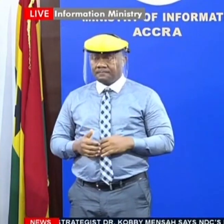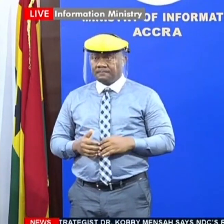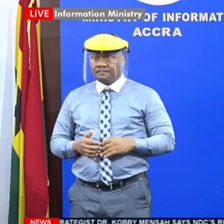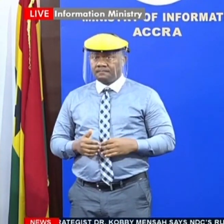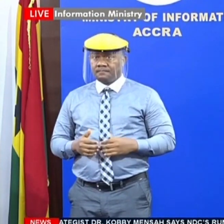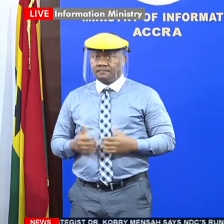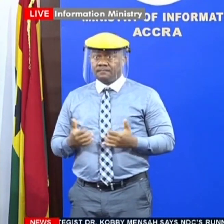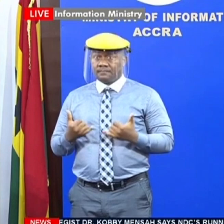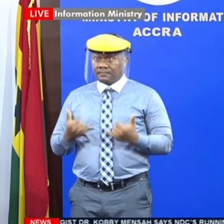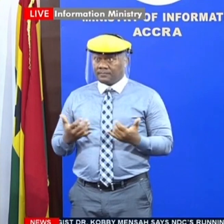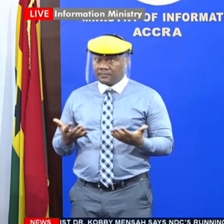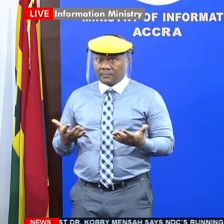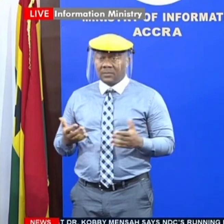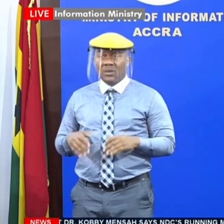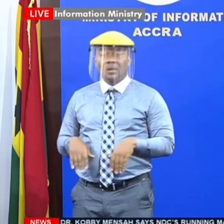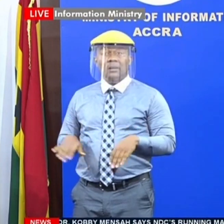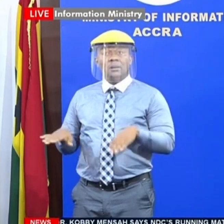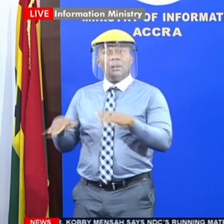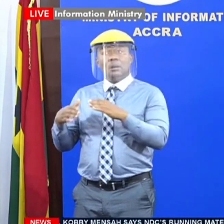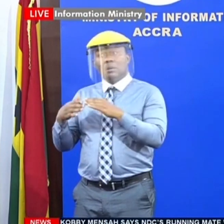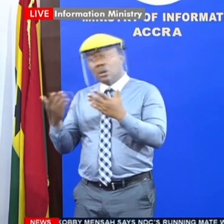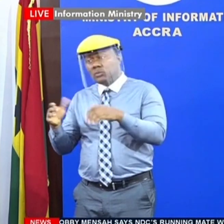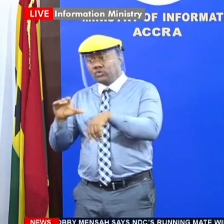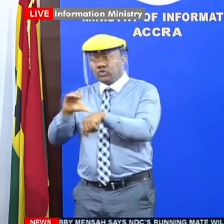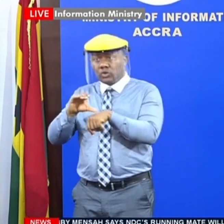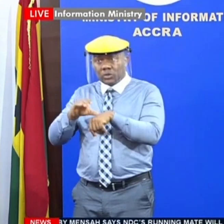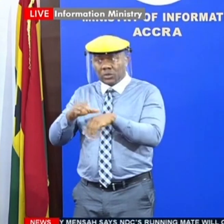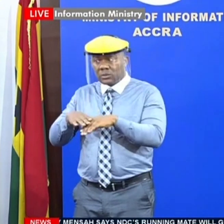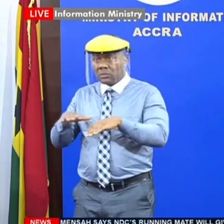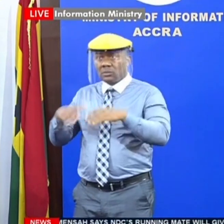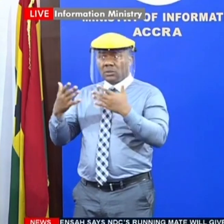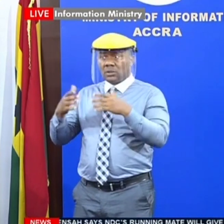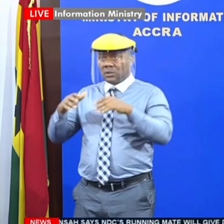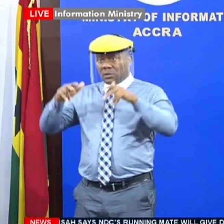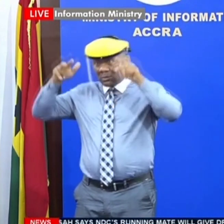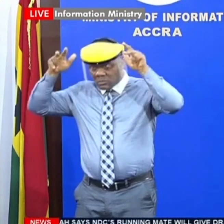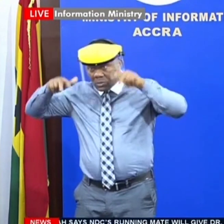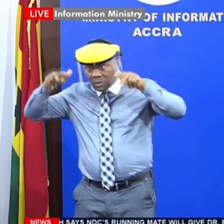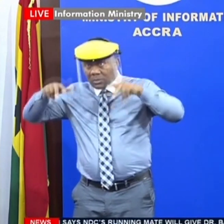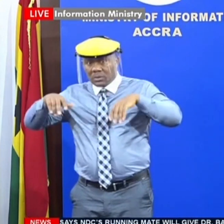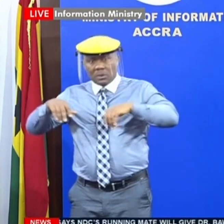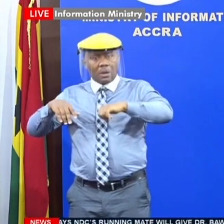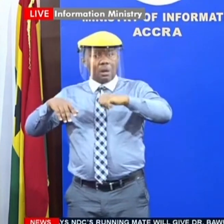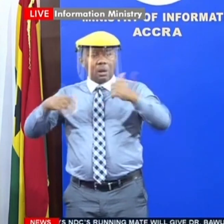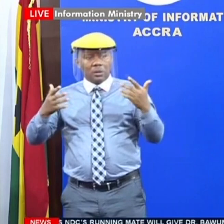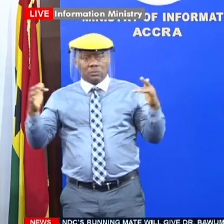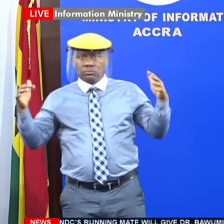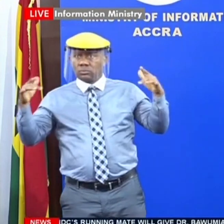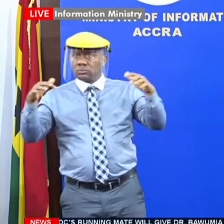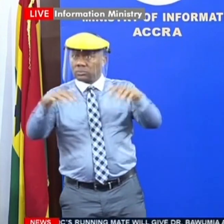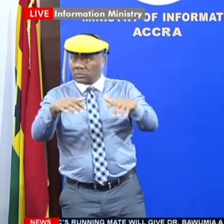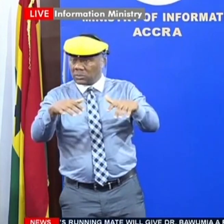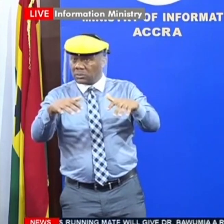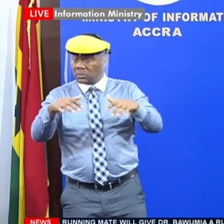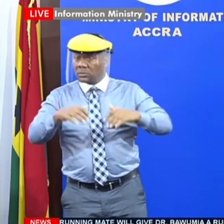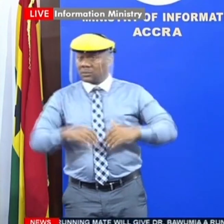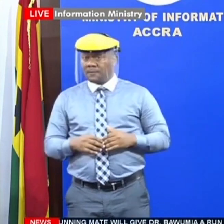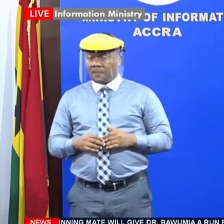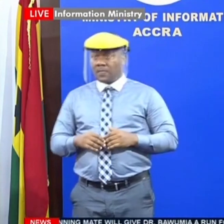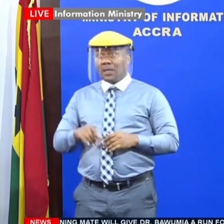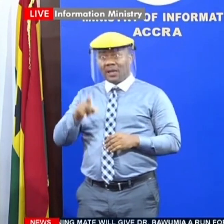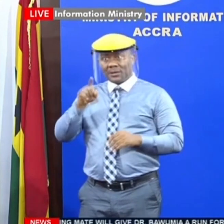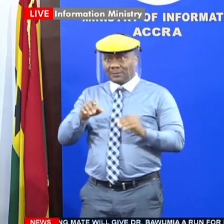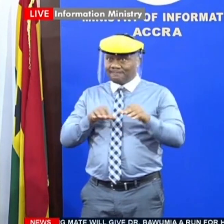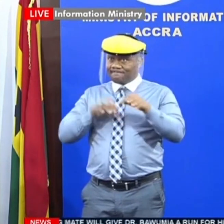position is when it comes to easing of restrictions on churches, mosques, and other religious gatherings. Just to be